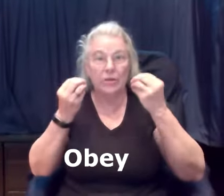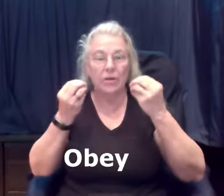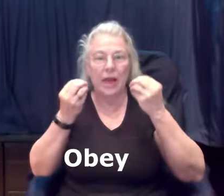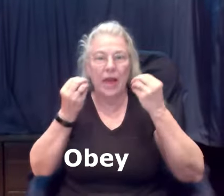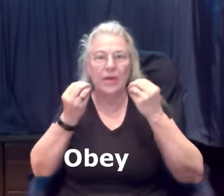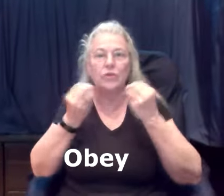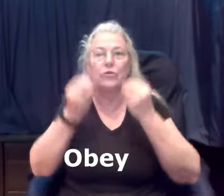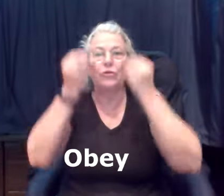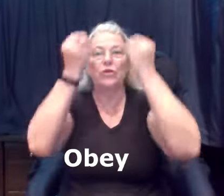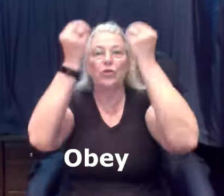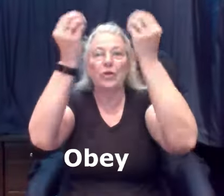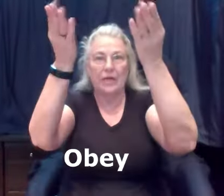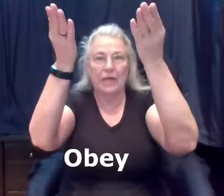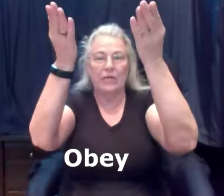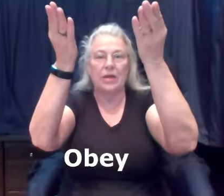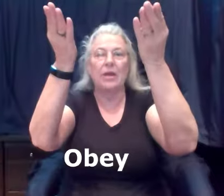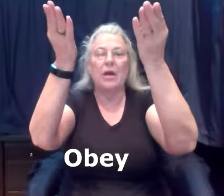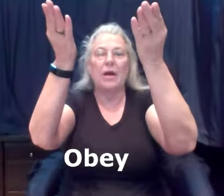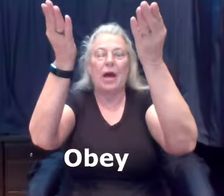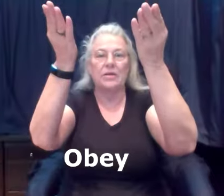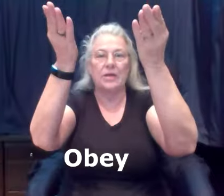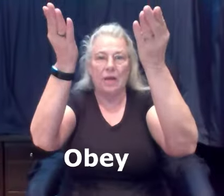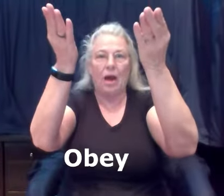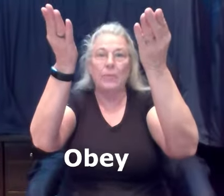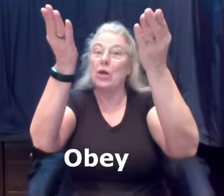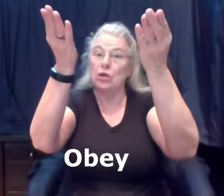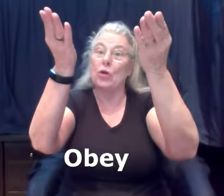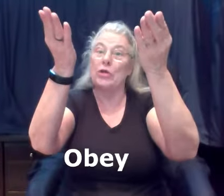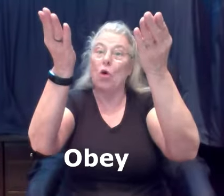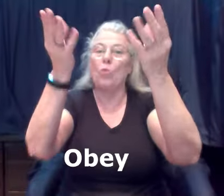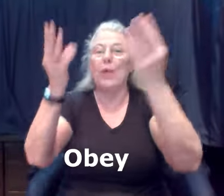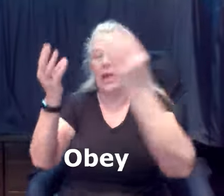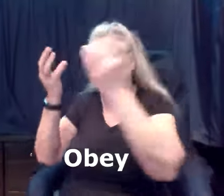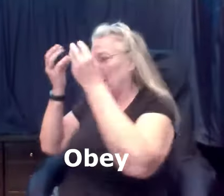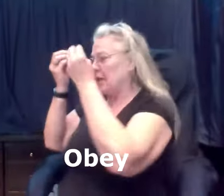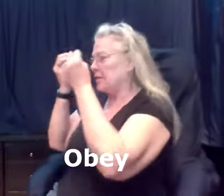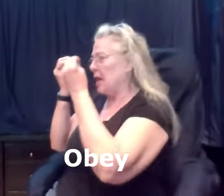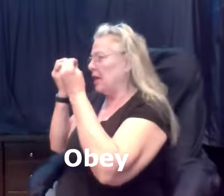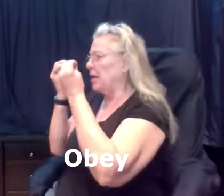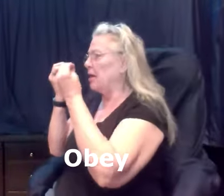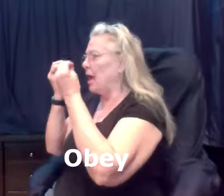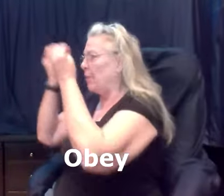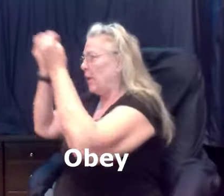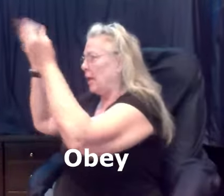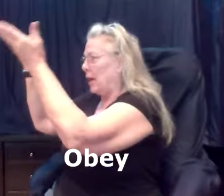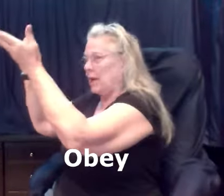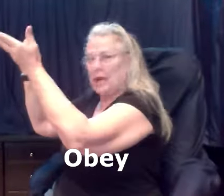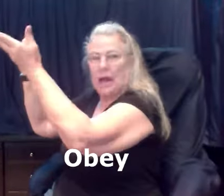attitude that you're giving to God because you're going to obey Him. Taking it up and out.